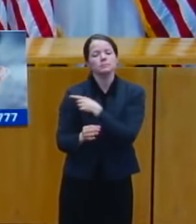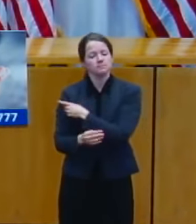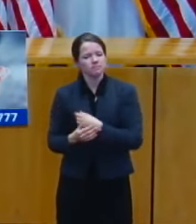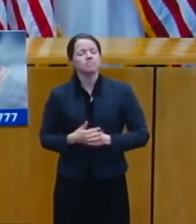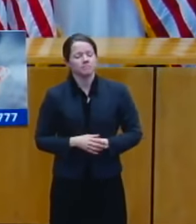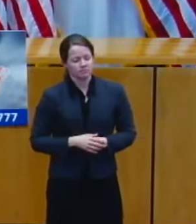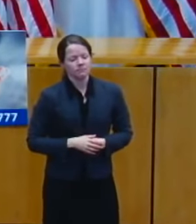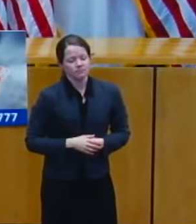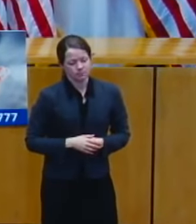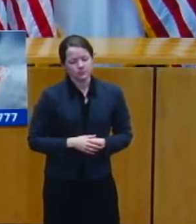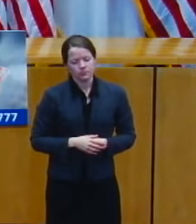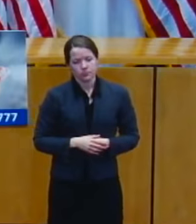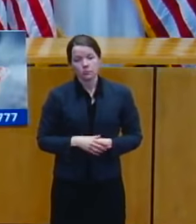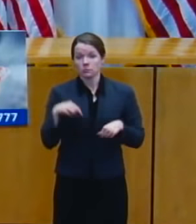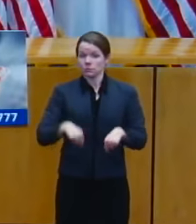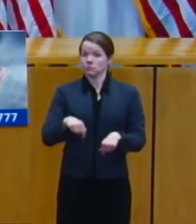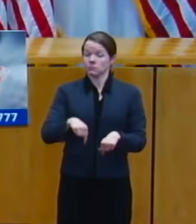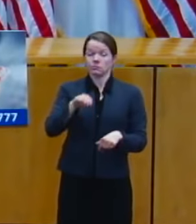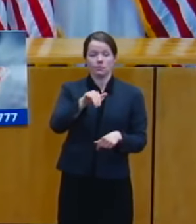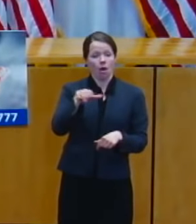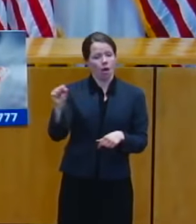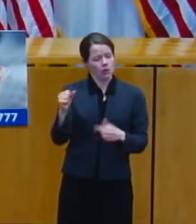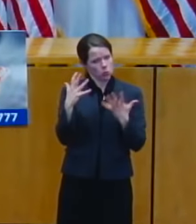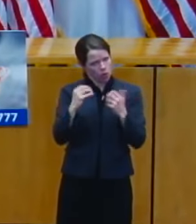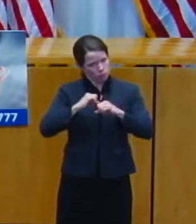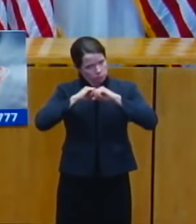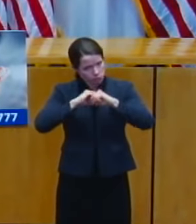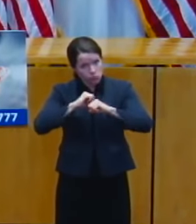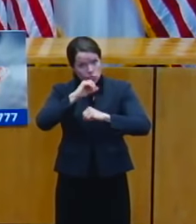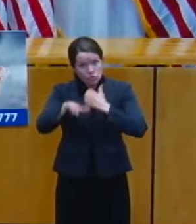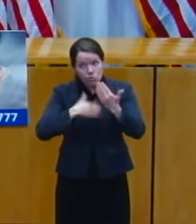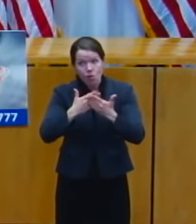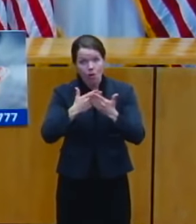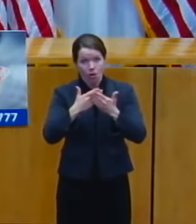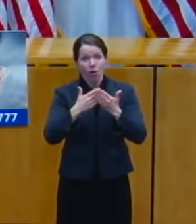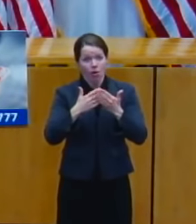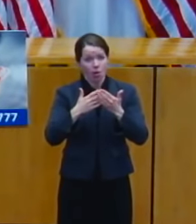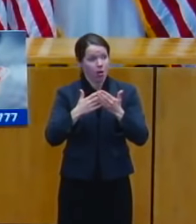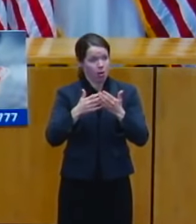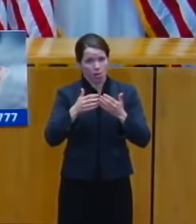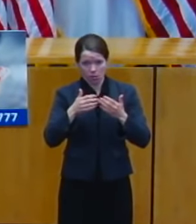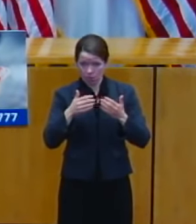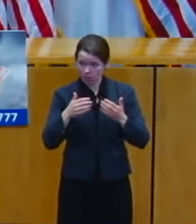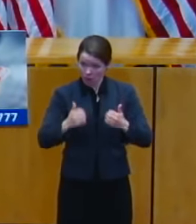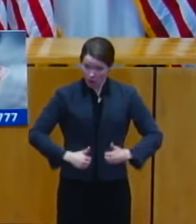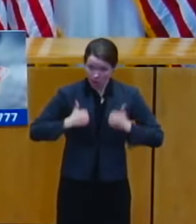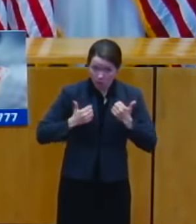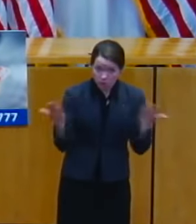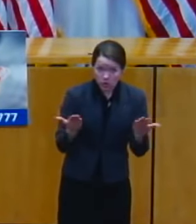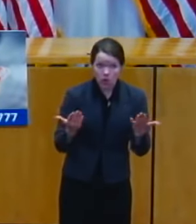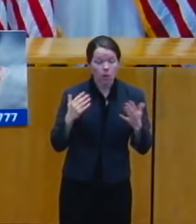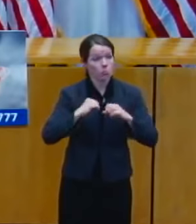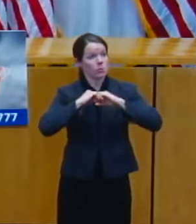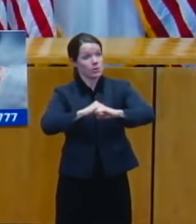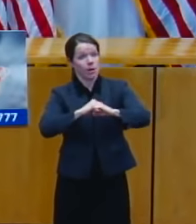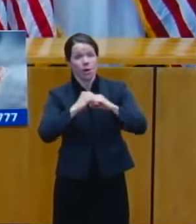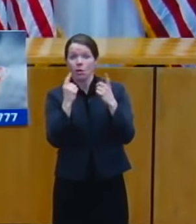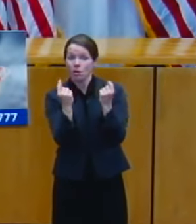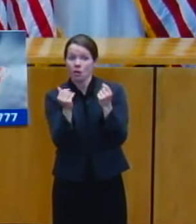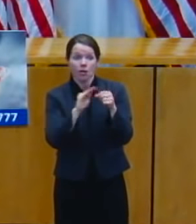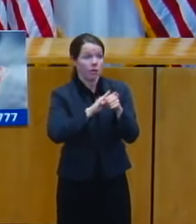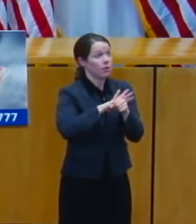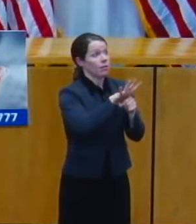standards here in Massachusetts to protect the people of Massachusetts from community spread. We've also said on a number